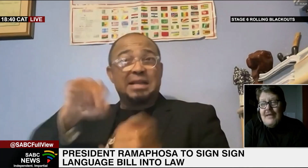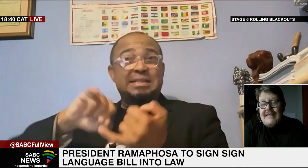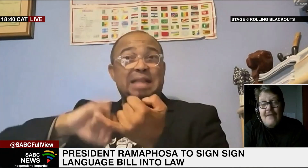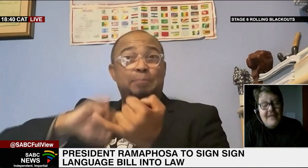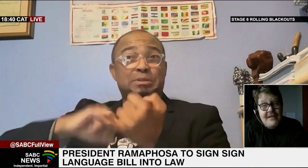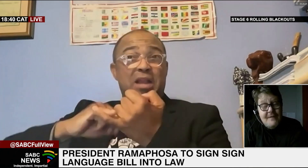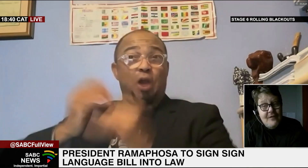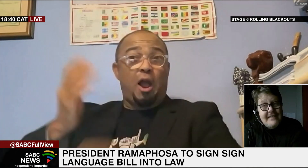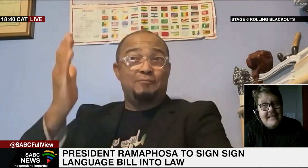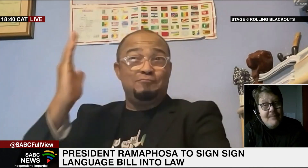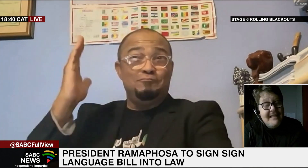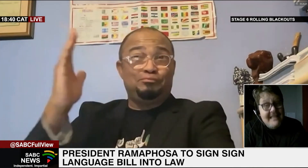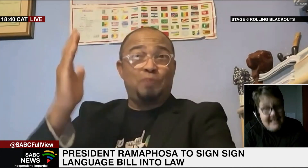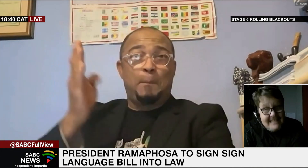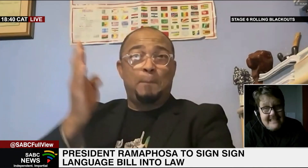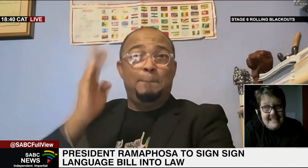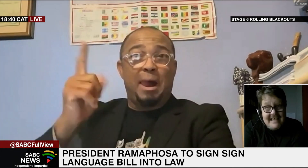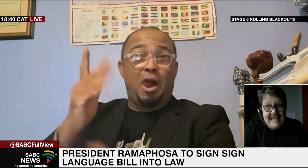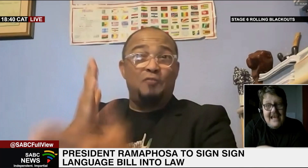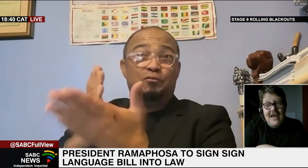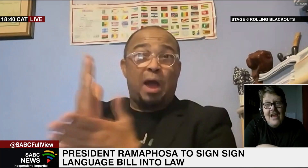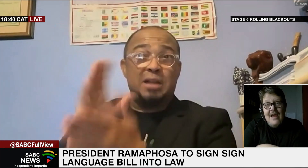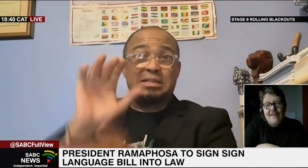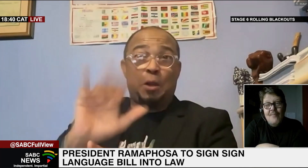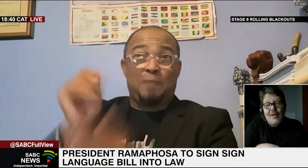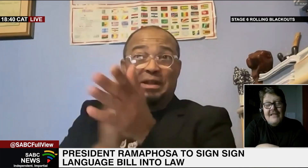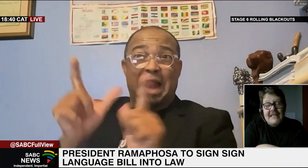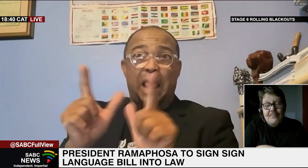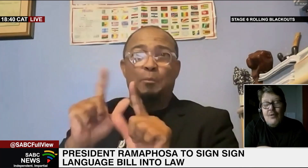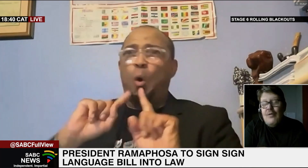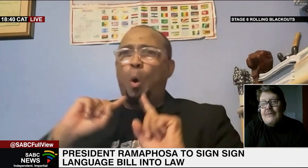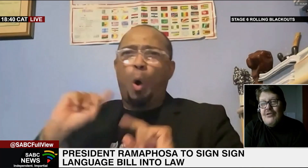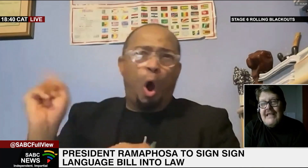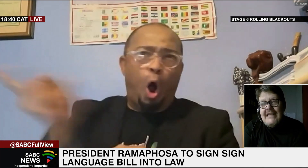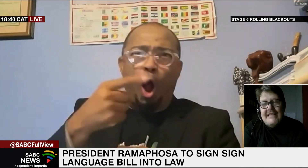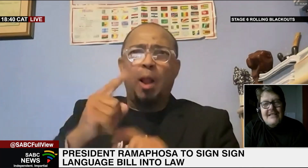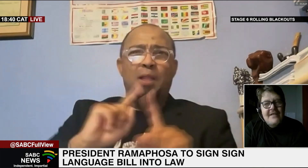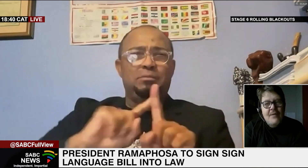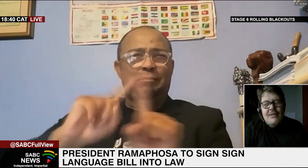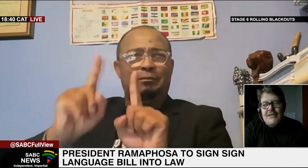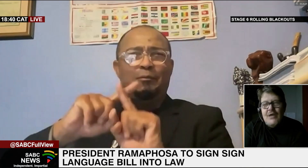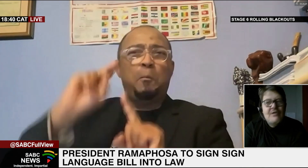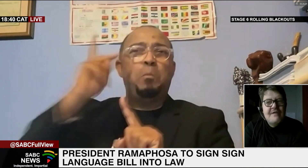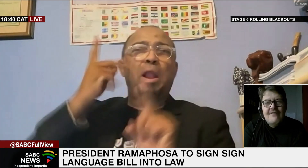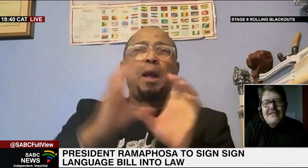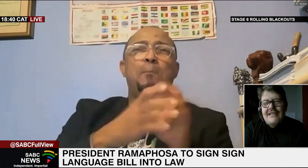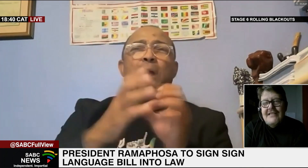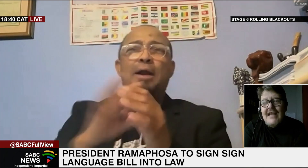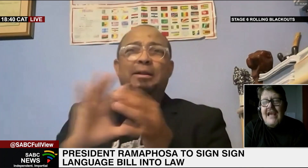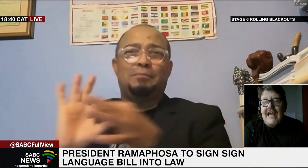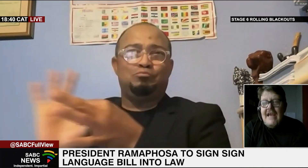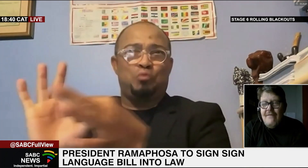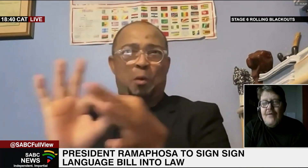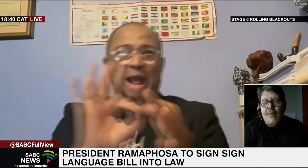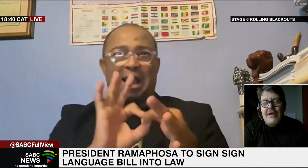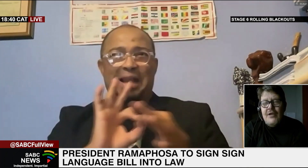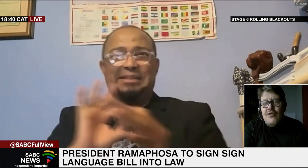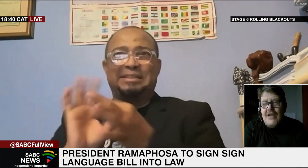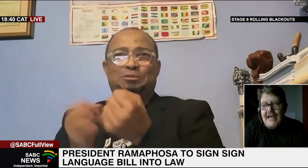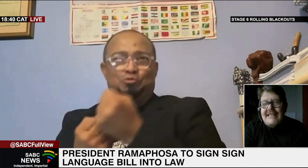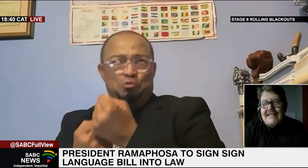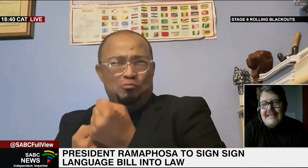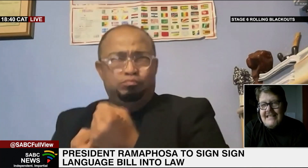parties always have their differences, but this when this bill was presented, there was no differences.